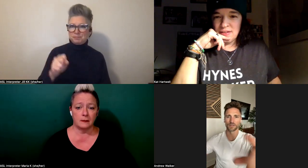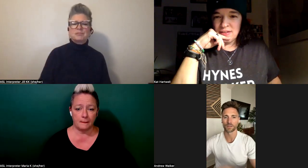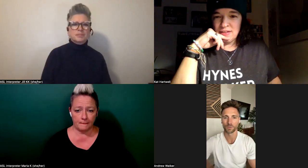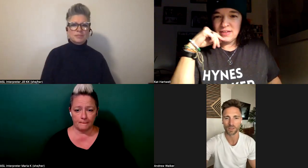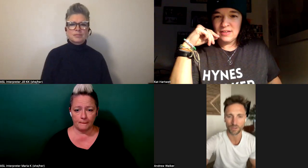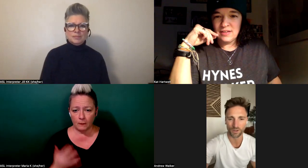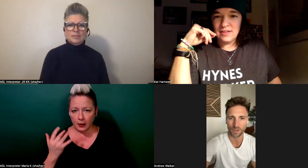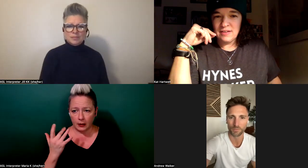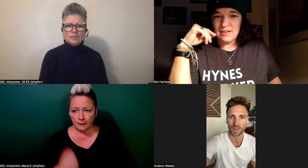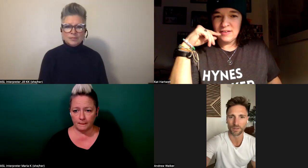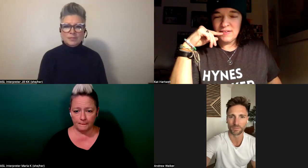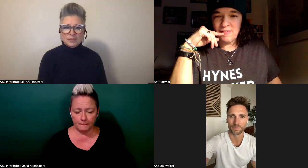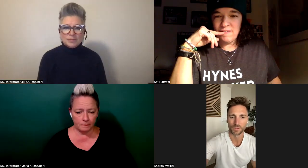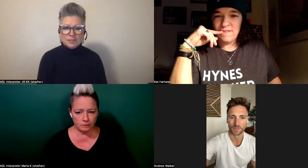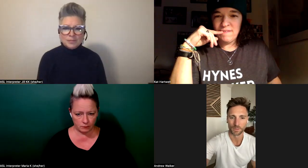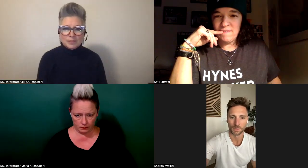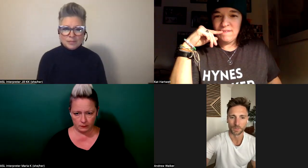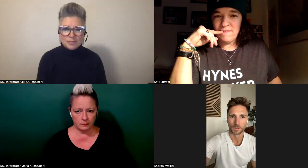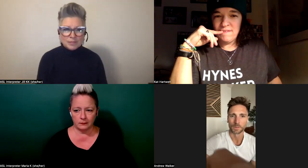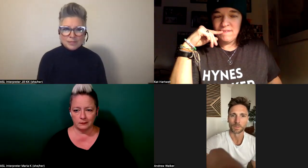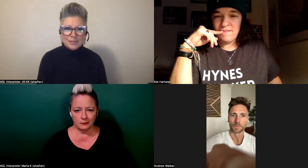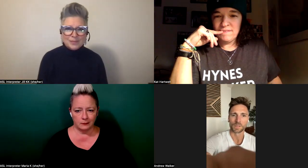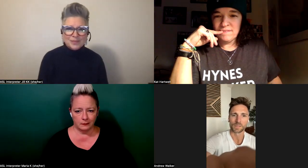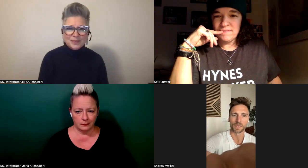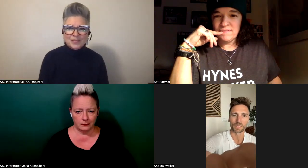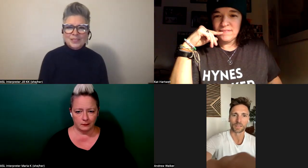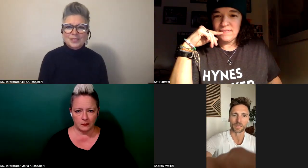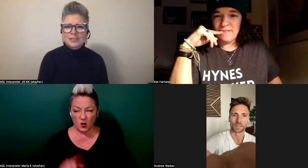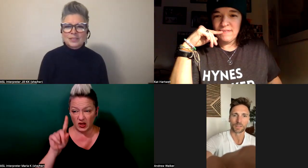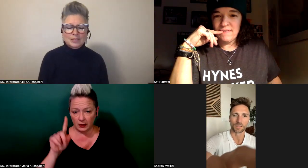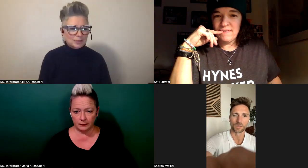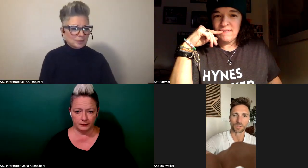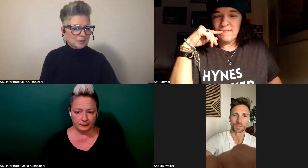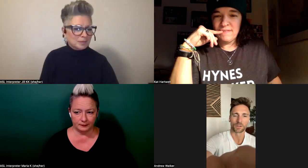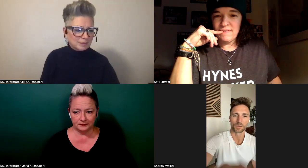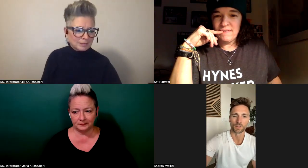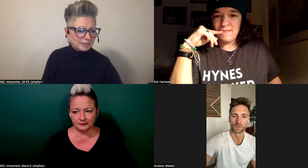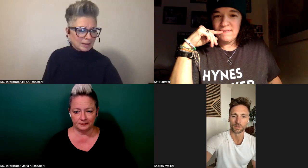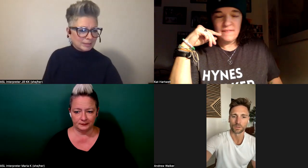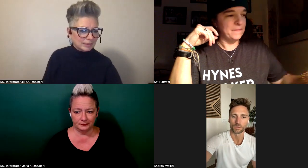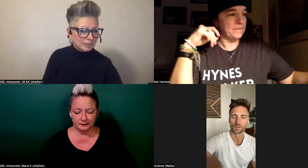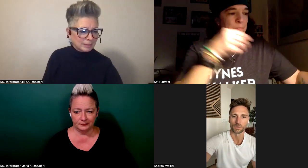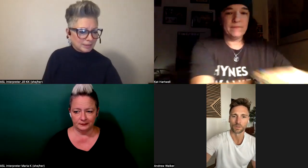Wait. No. I'm at 1 second.